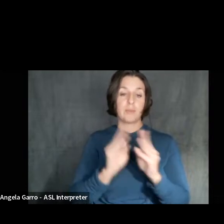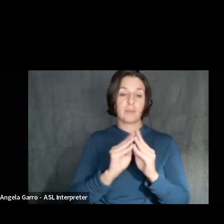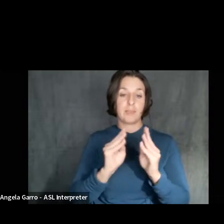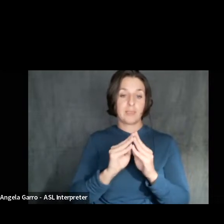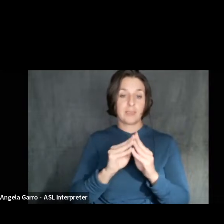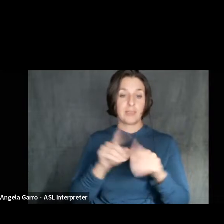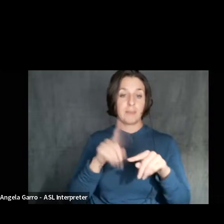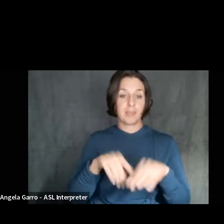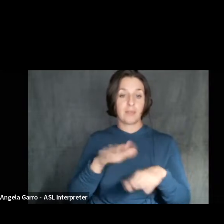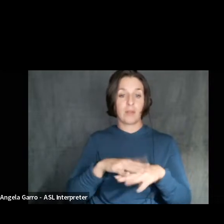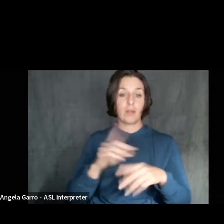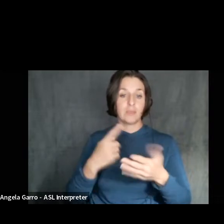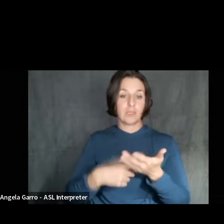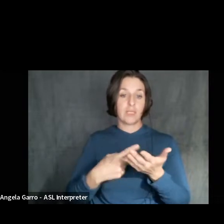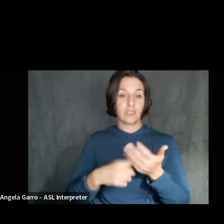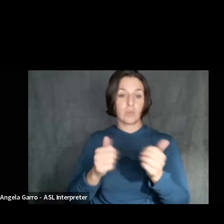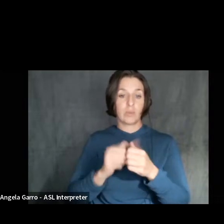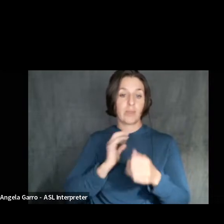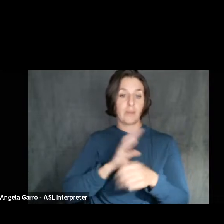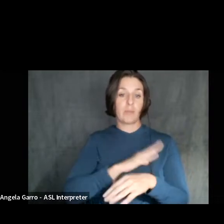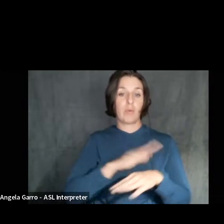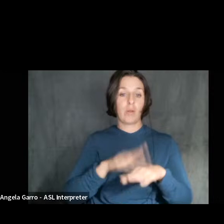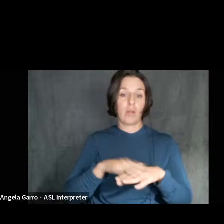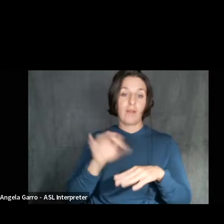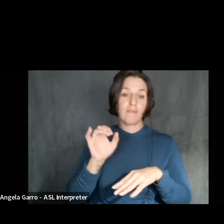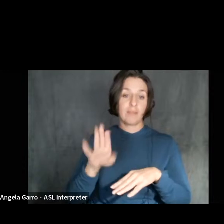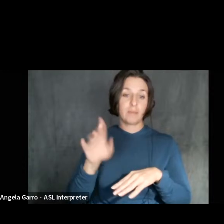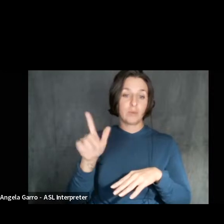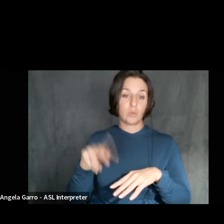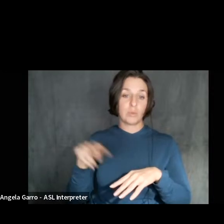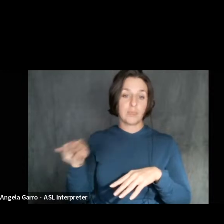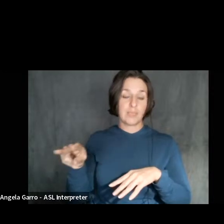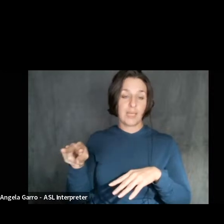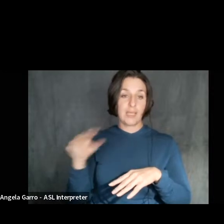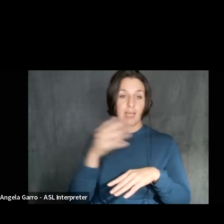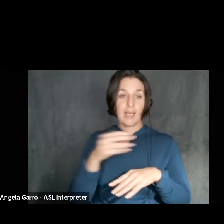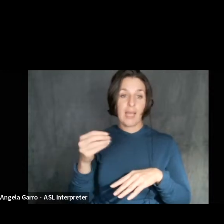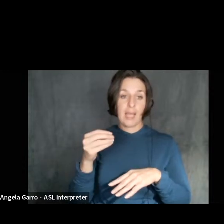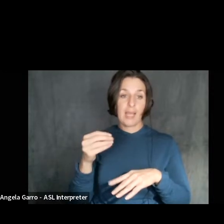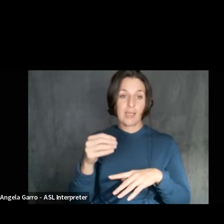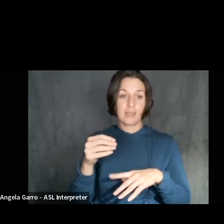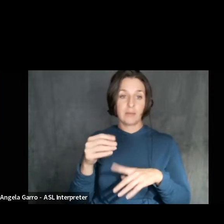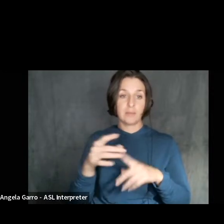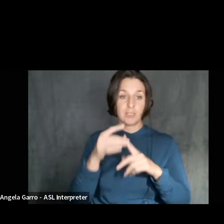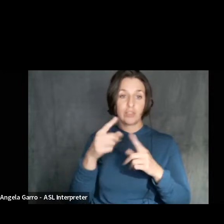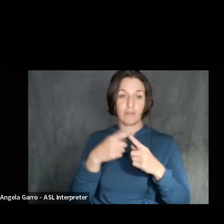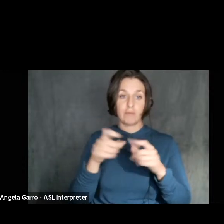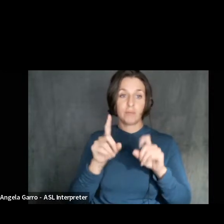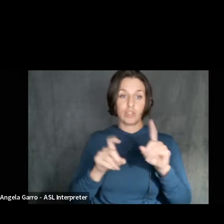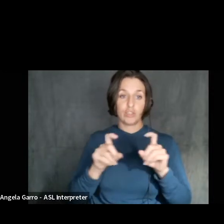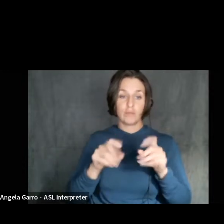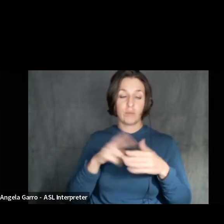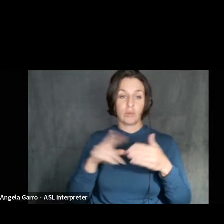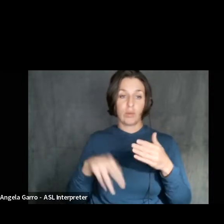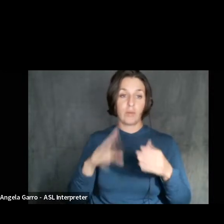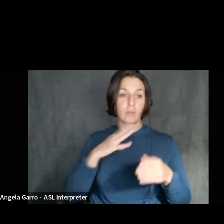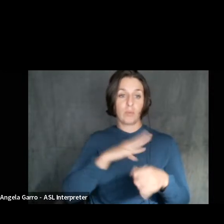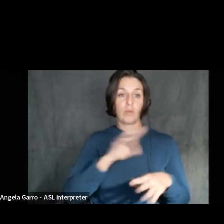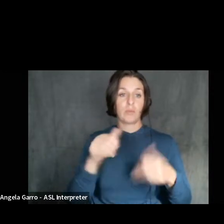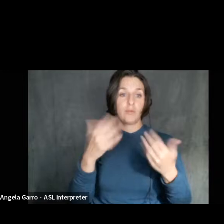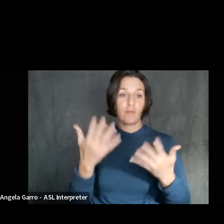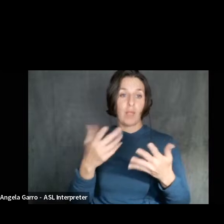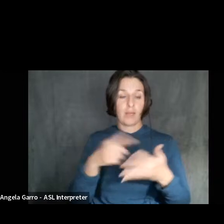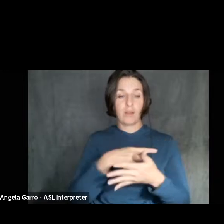on the discussion with the board on February 22nd, and especially from the survey results, the board providing the